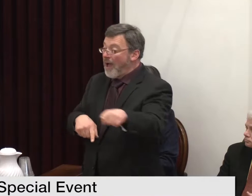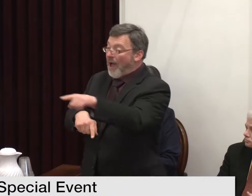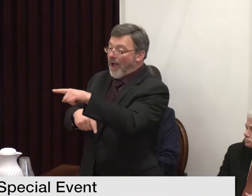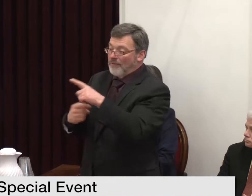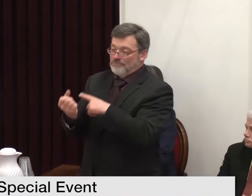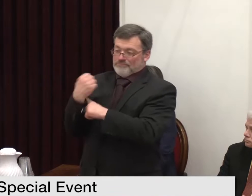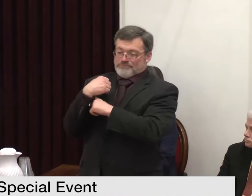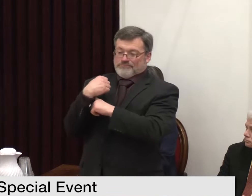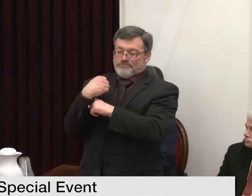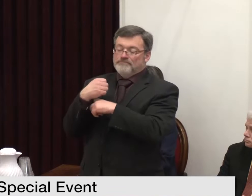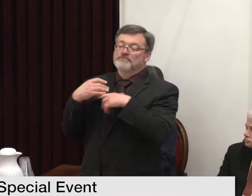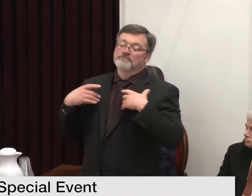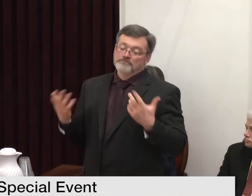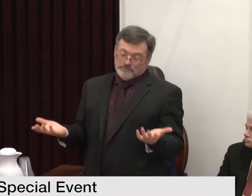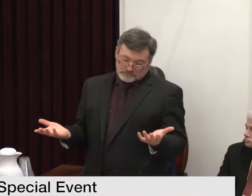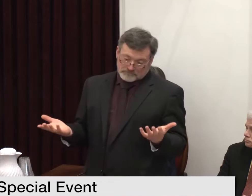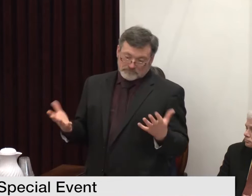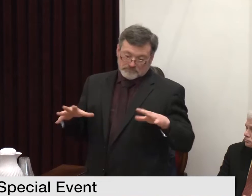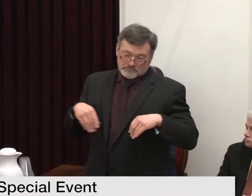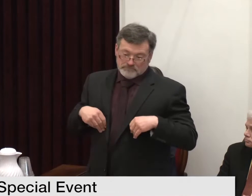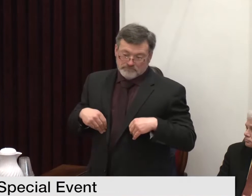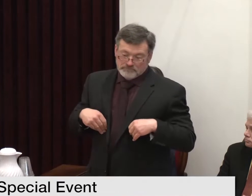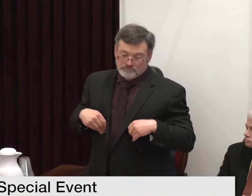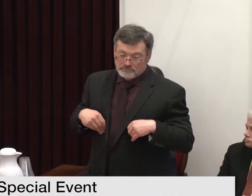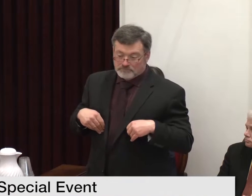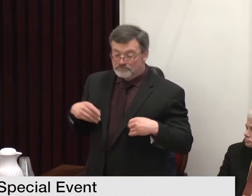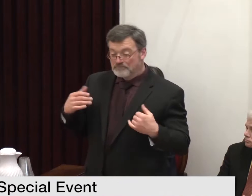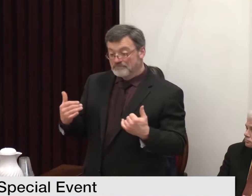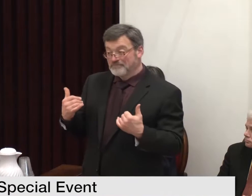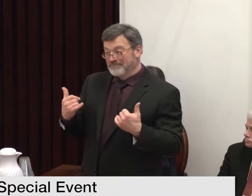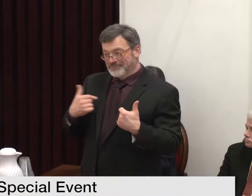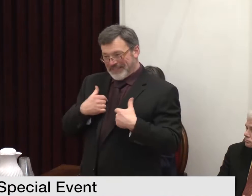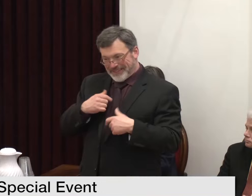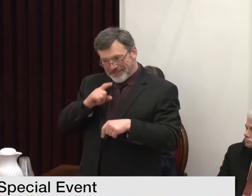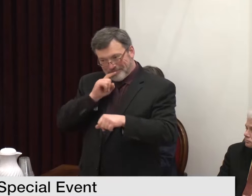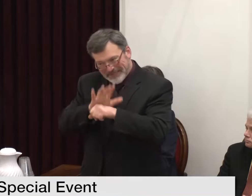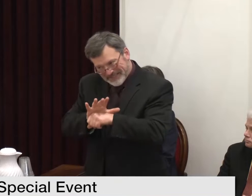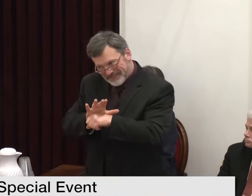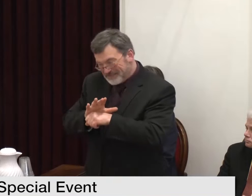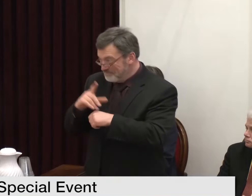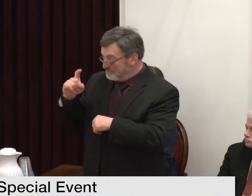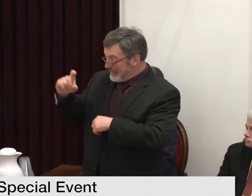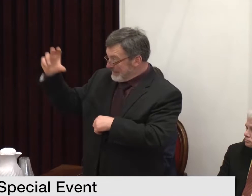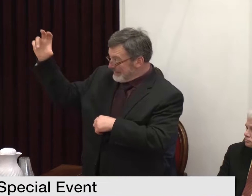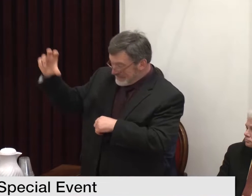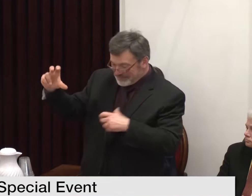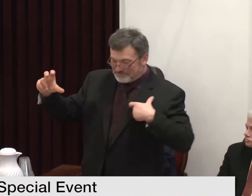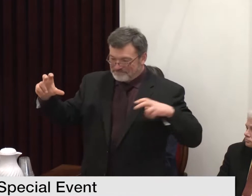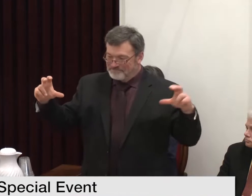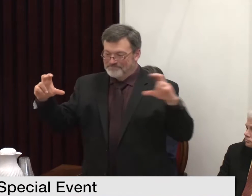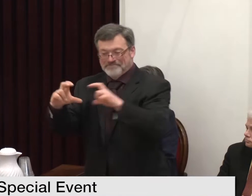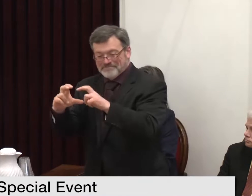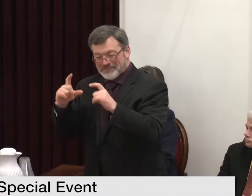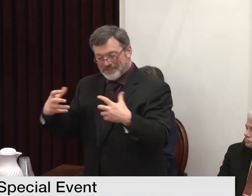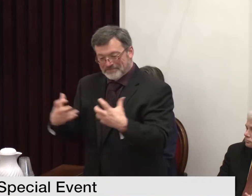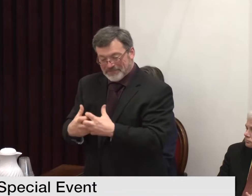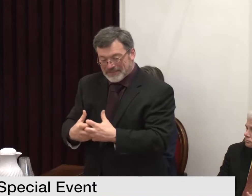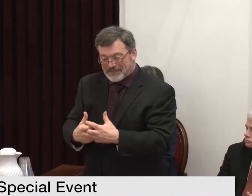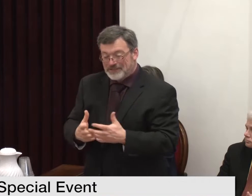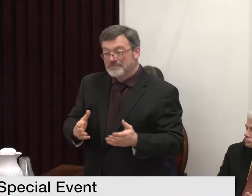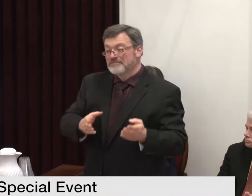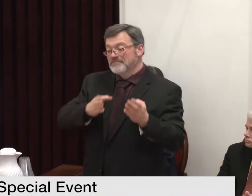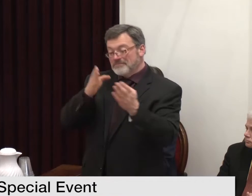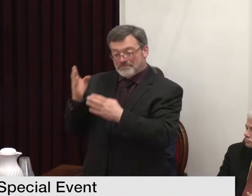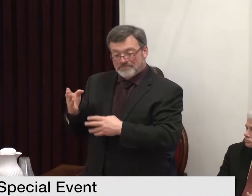match, and $9.5 million for the first of three payments negotiated by the Attorney General to settle the